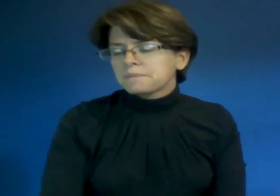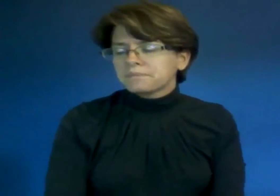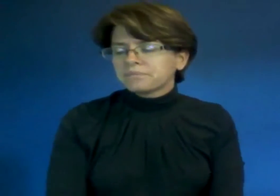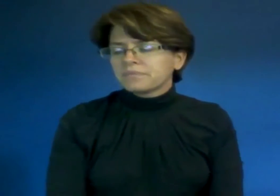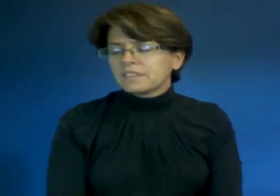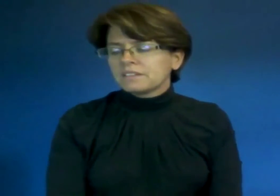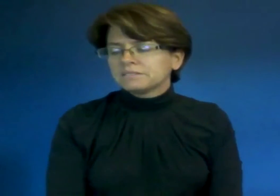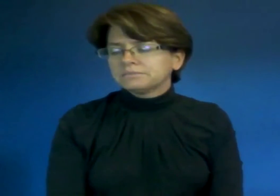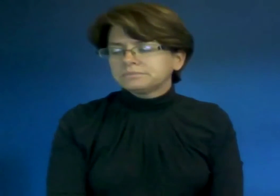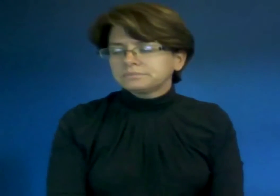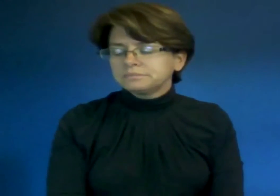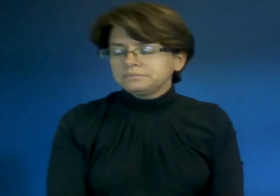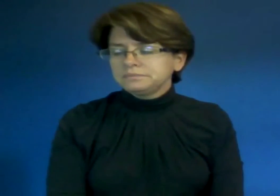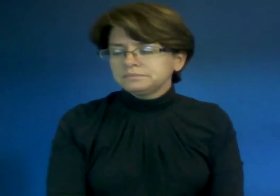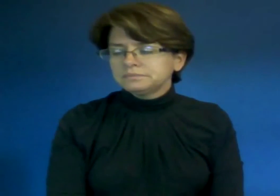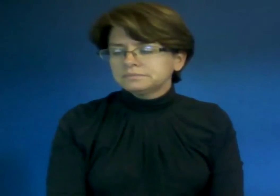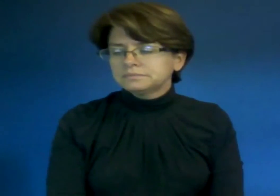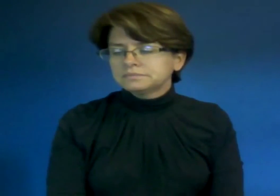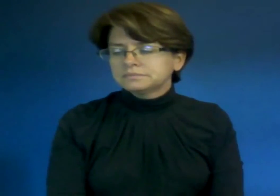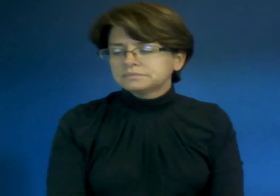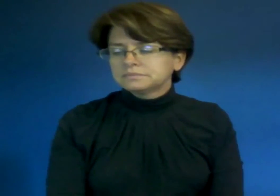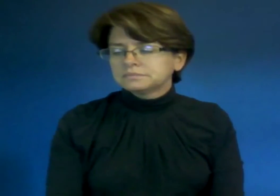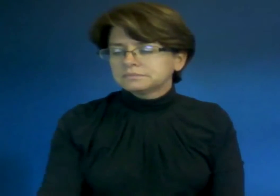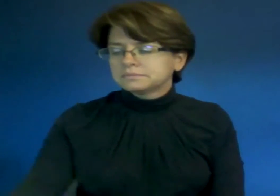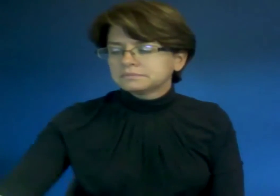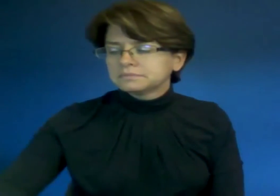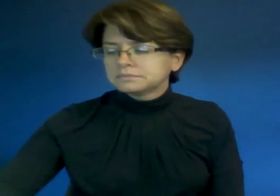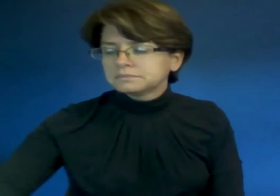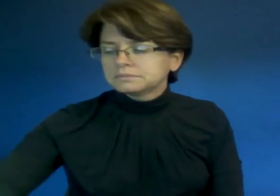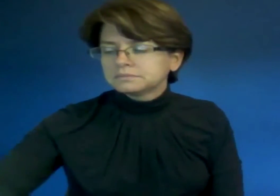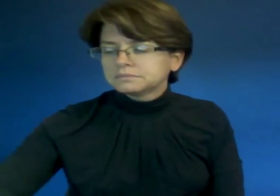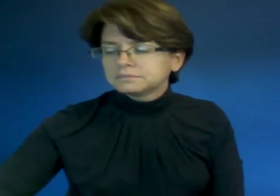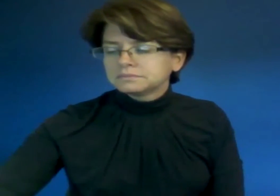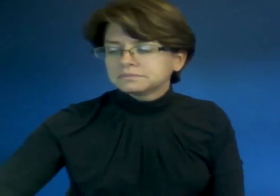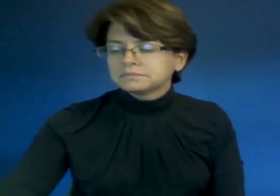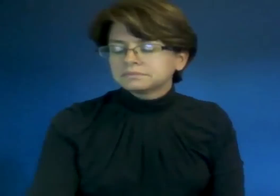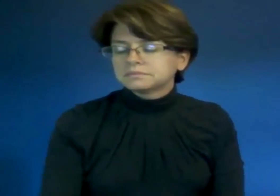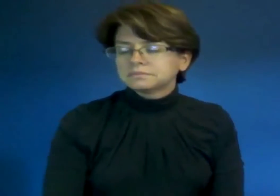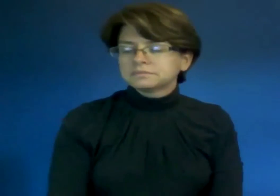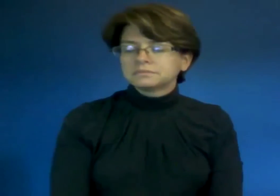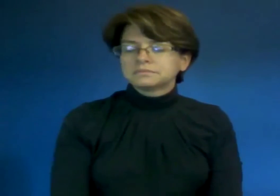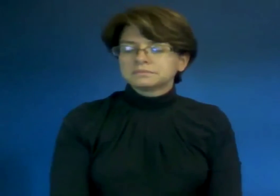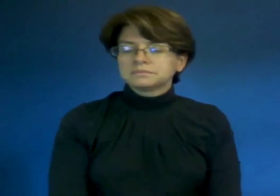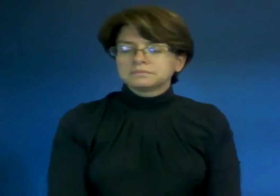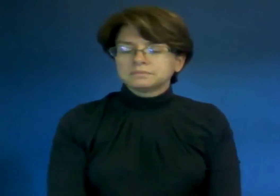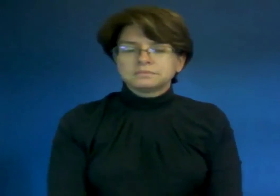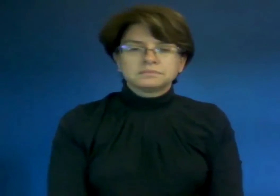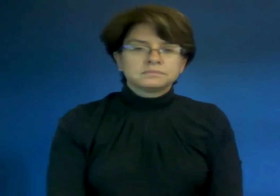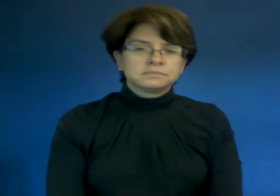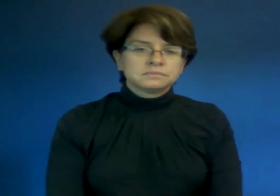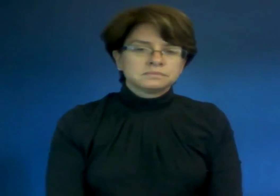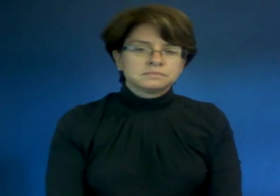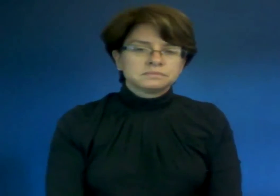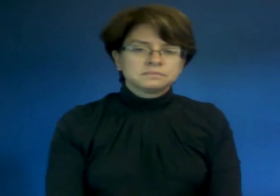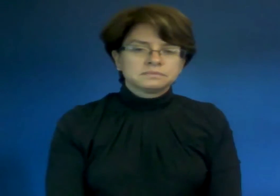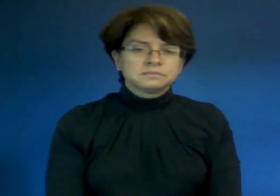In the large intestines, feces spends quite a bit of time and is in contact relatively closely with the walls of your large